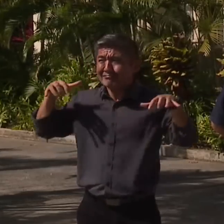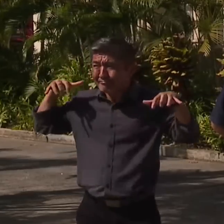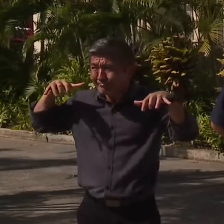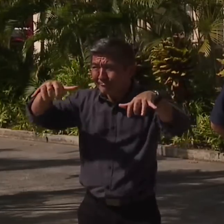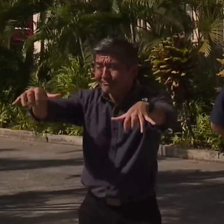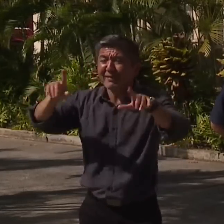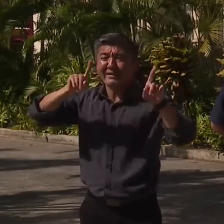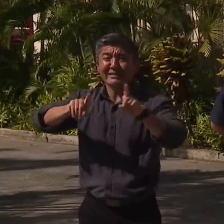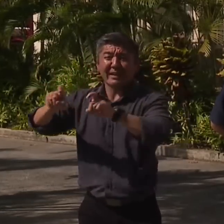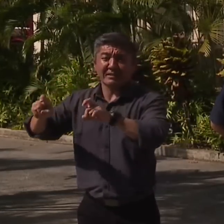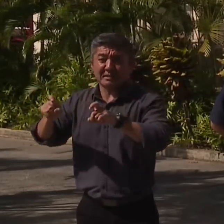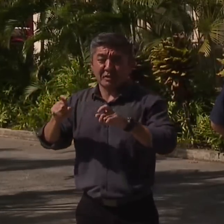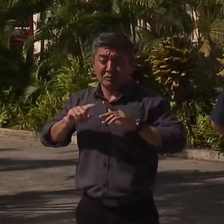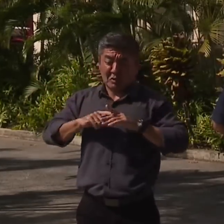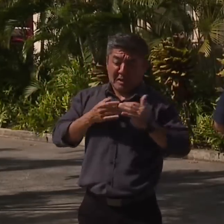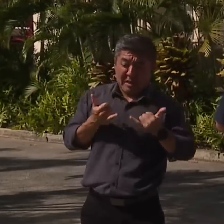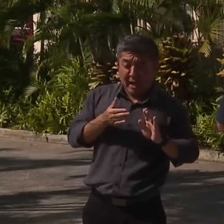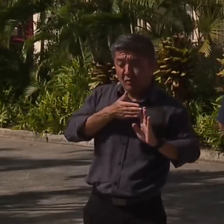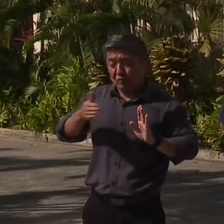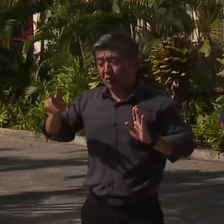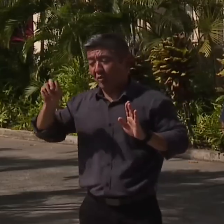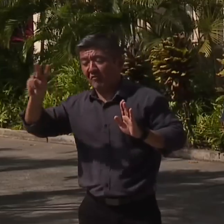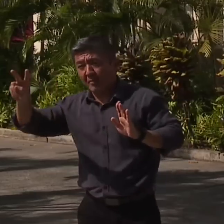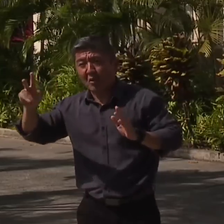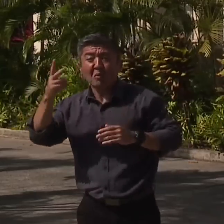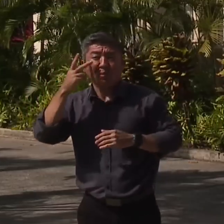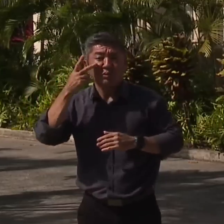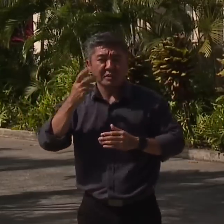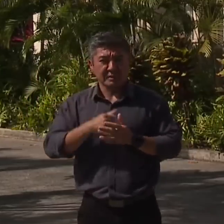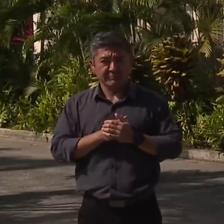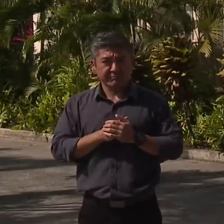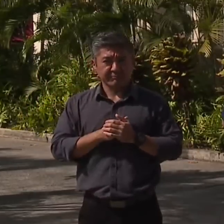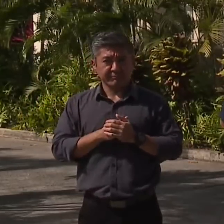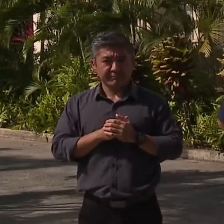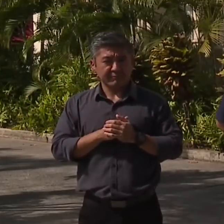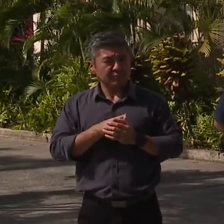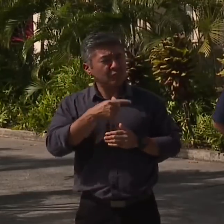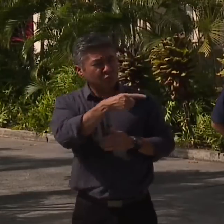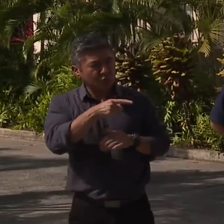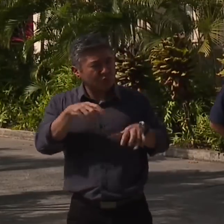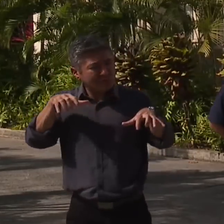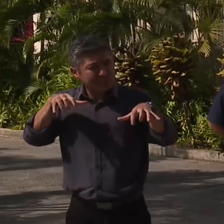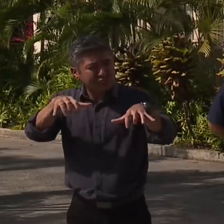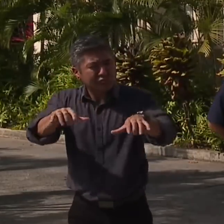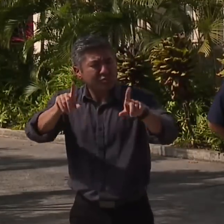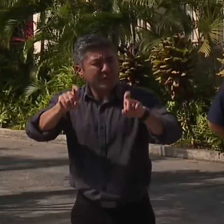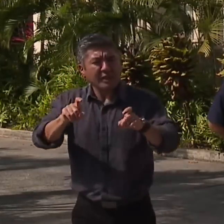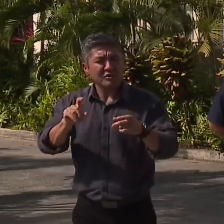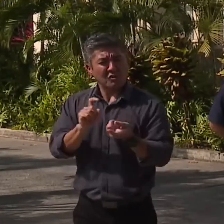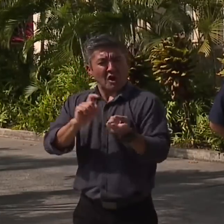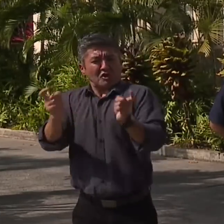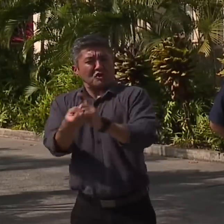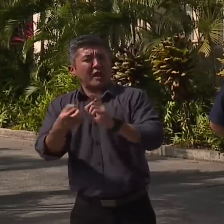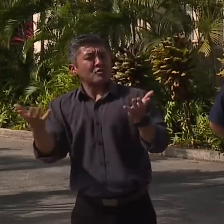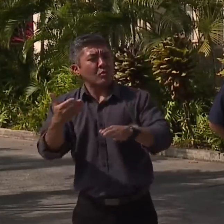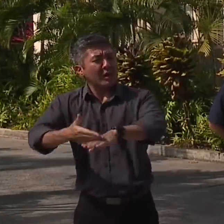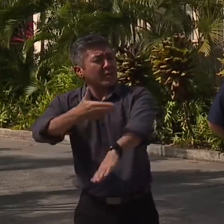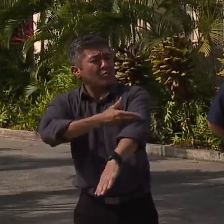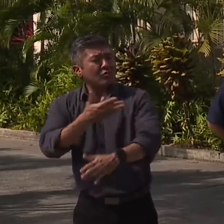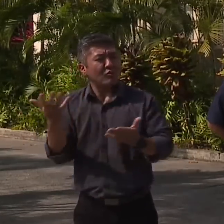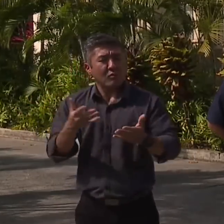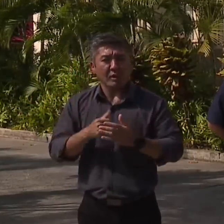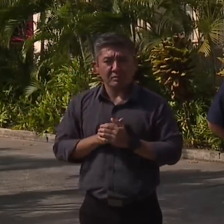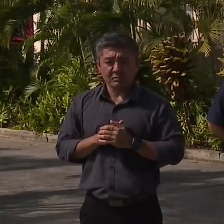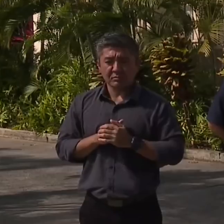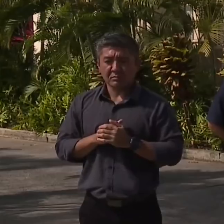now to the end of November. And if you were to do surge testing again, what would be different? Well, one, I wouldn't